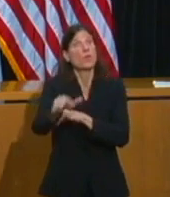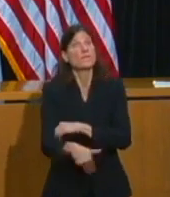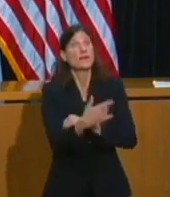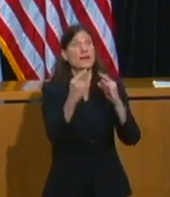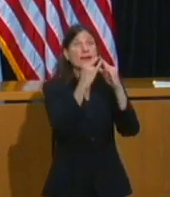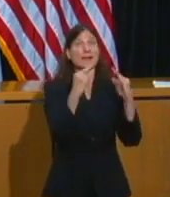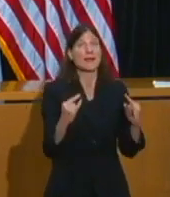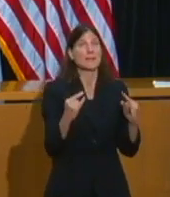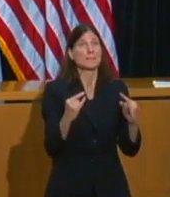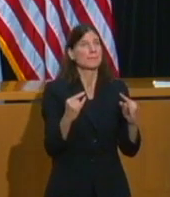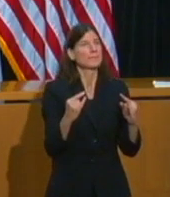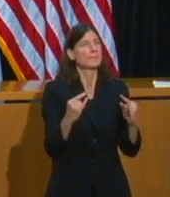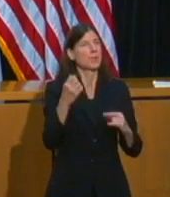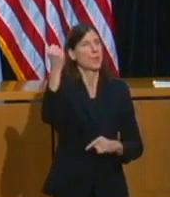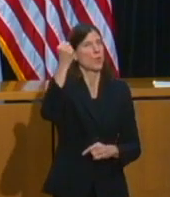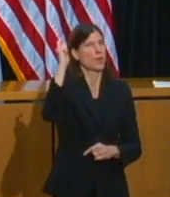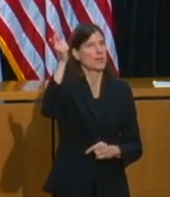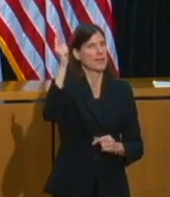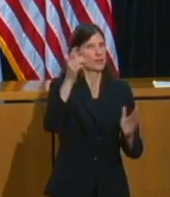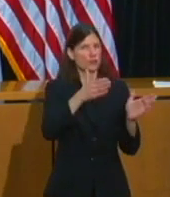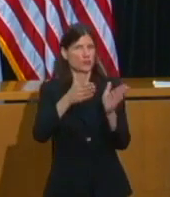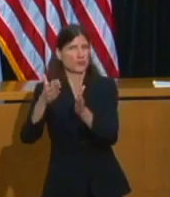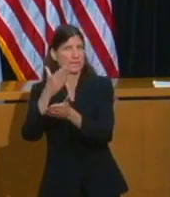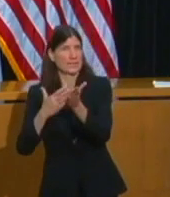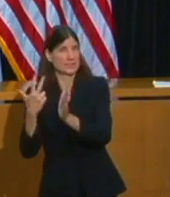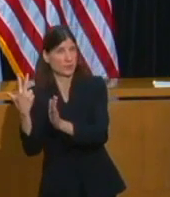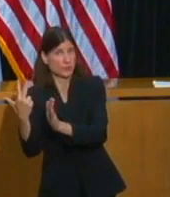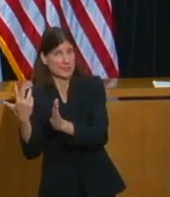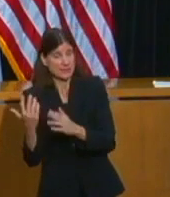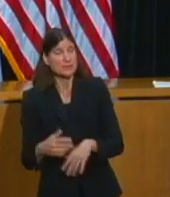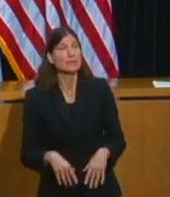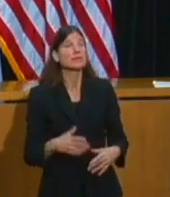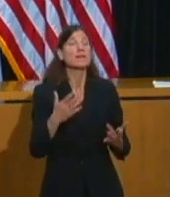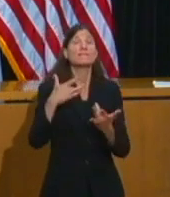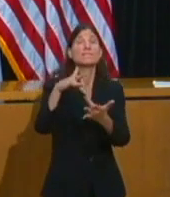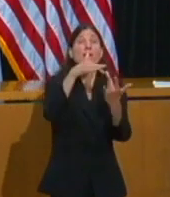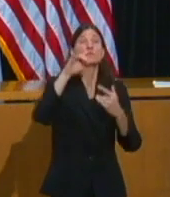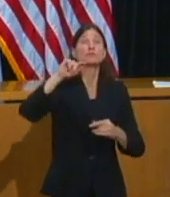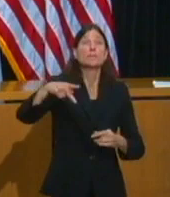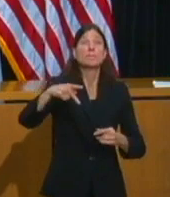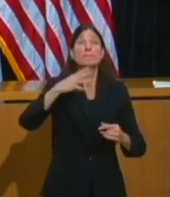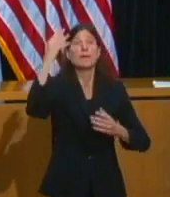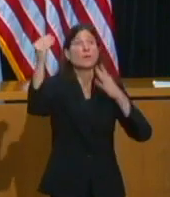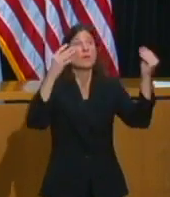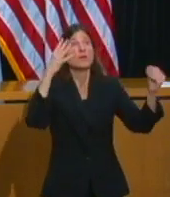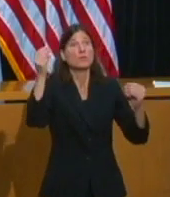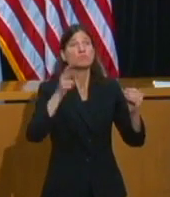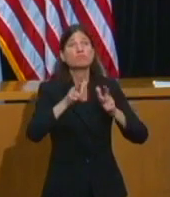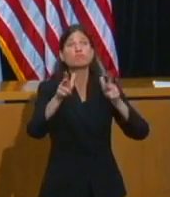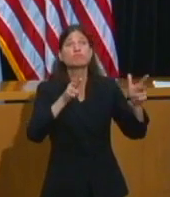in phase three, assuming what happens with our public health data.